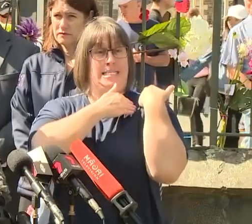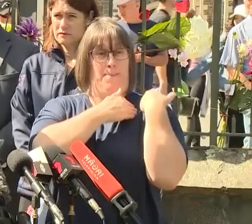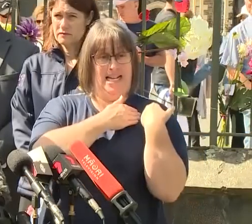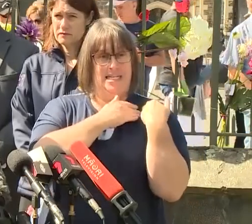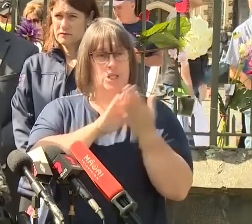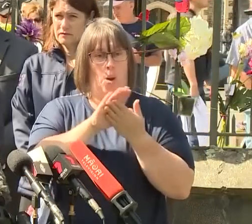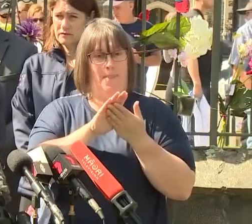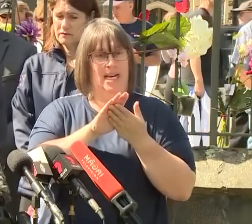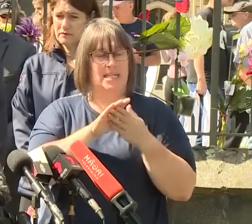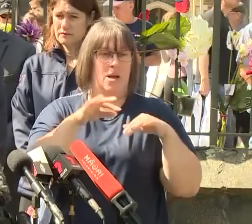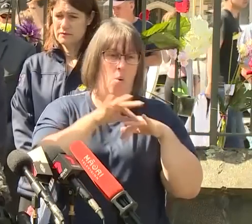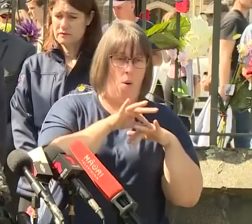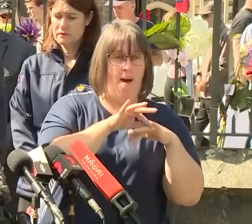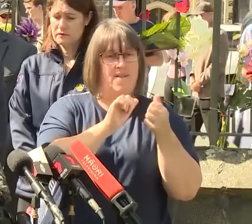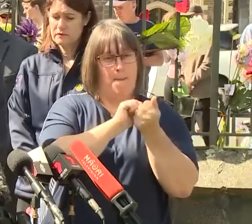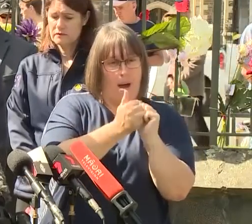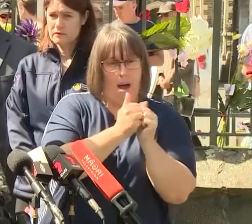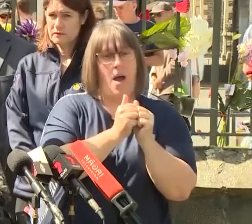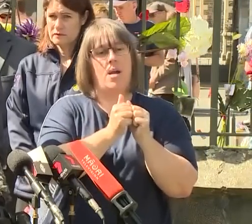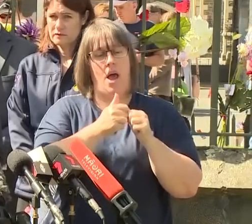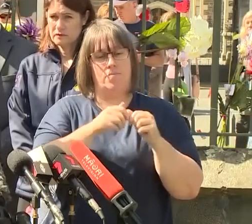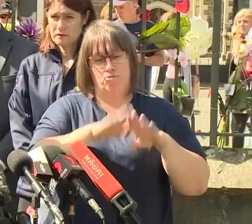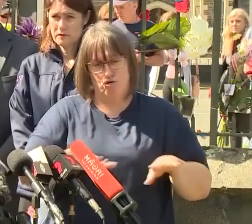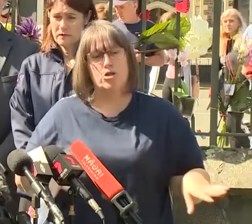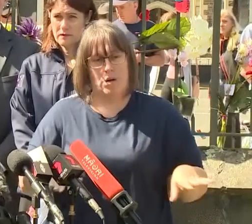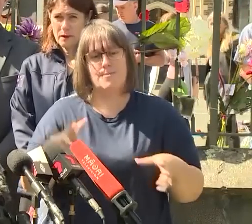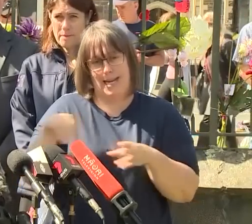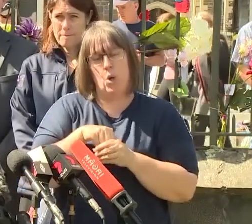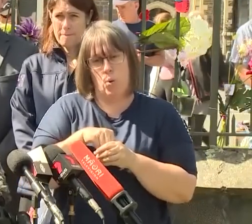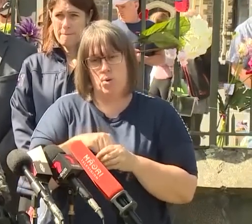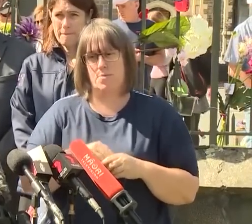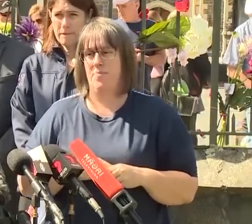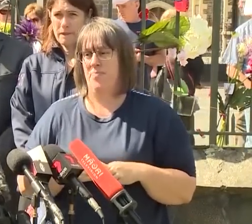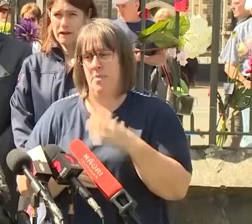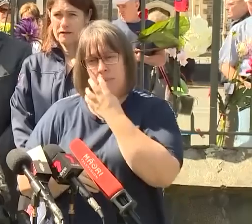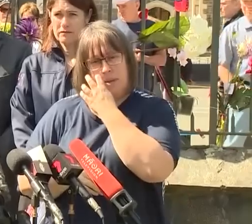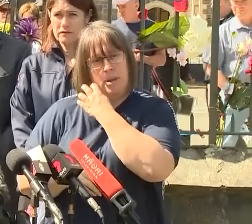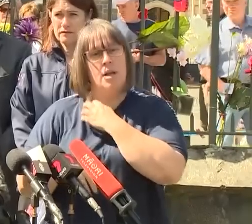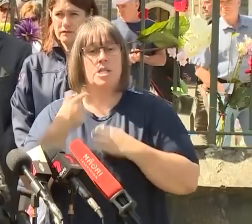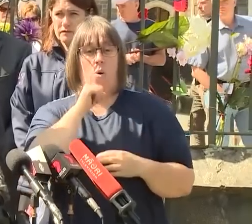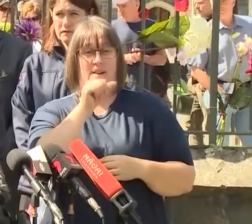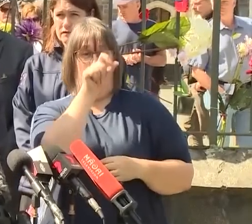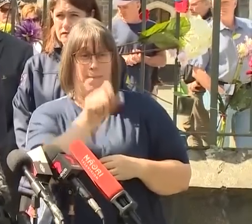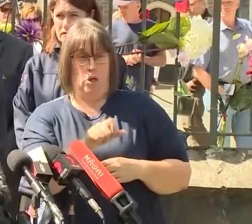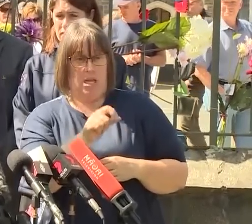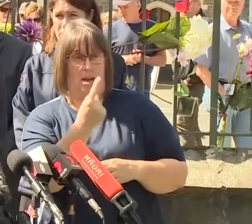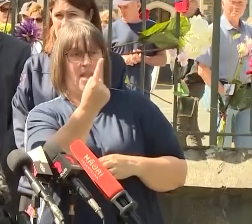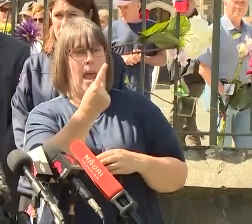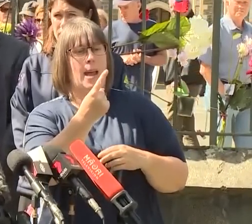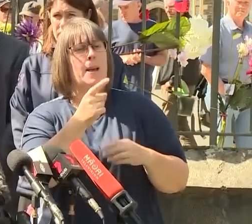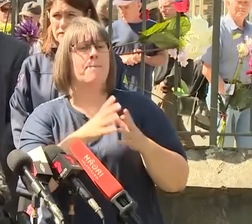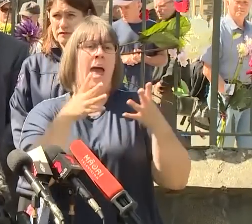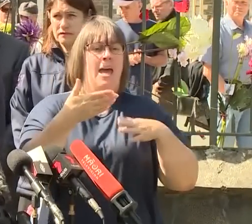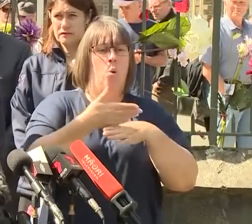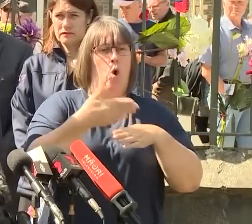been deceased and those who have been injured as well. So to the question in terms of if anyone was the sole income earner,